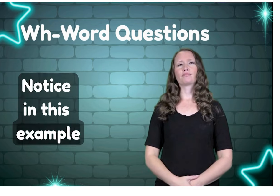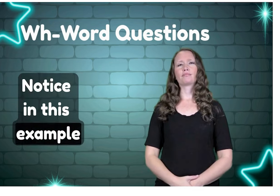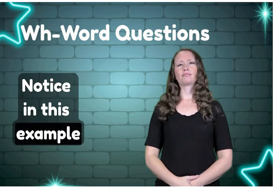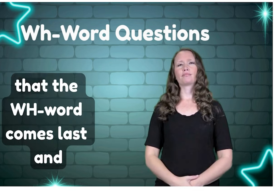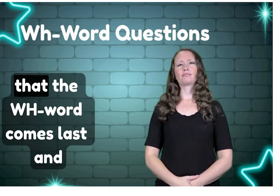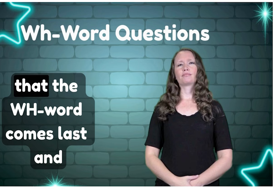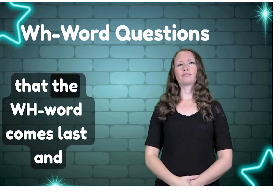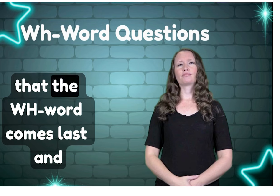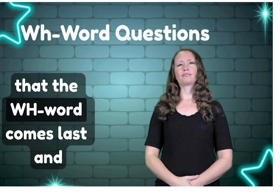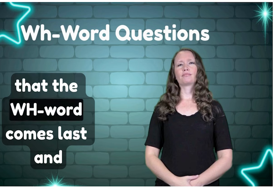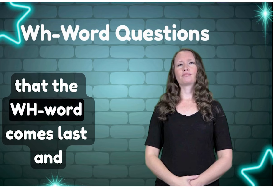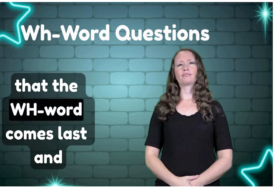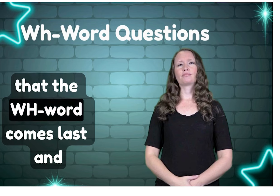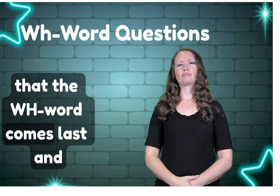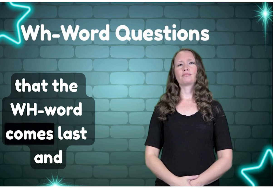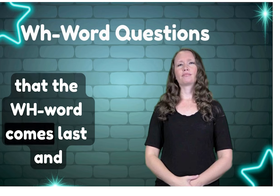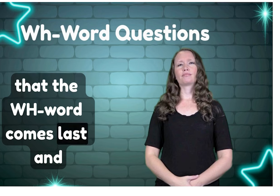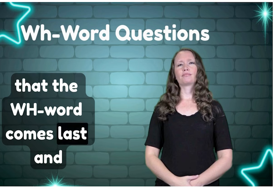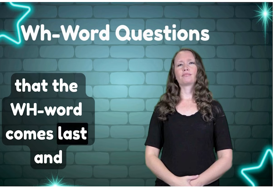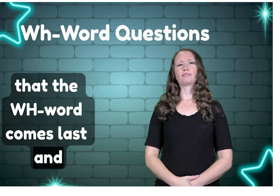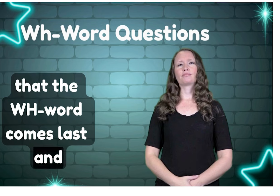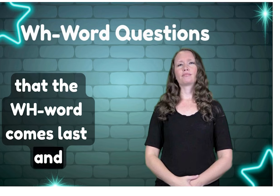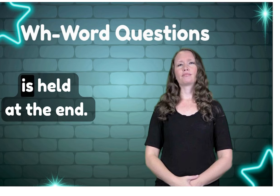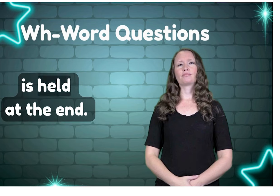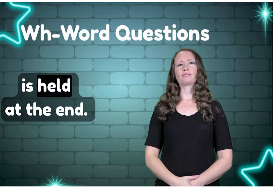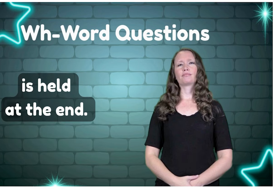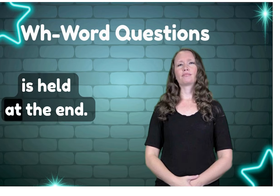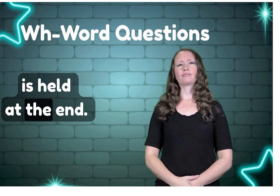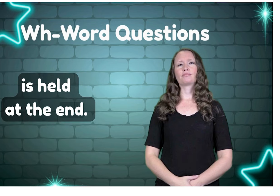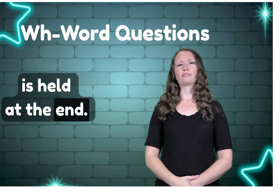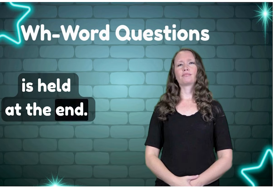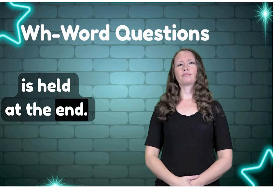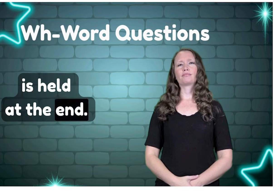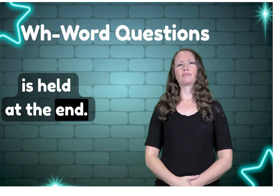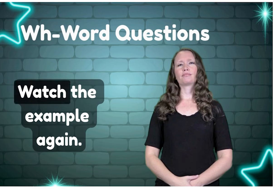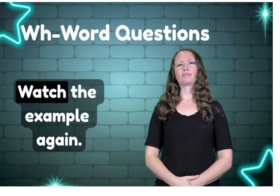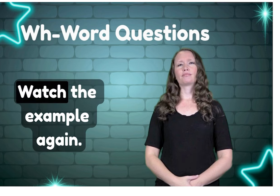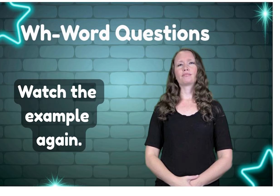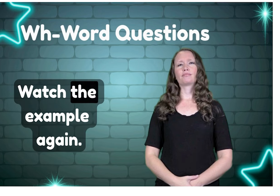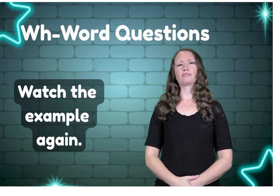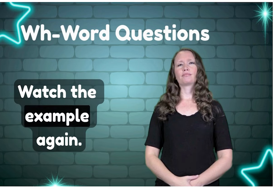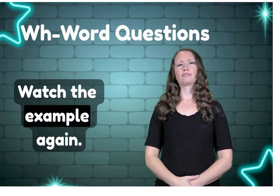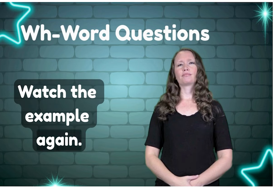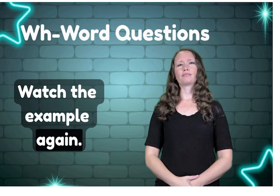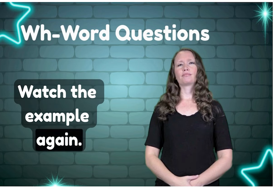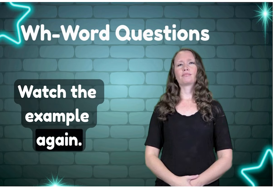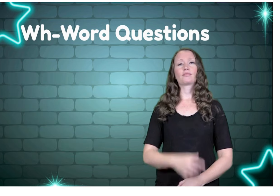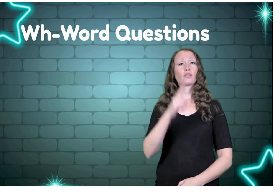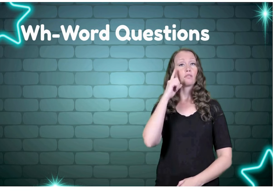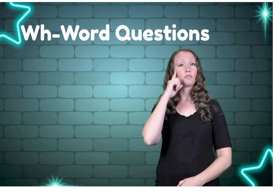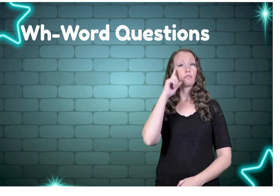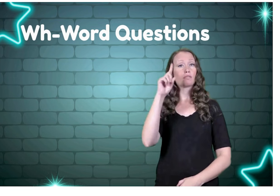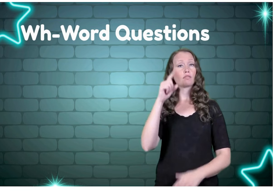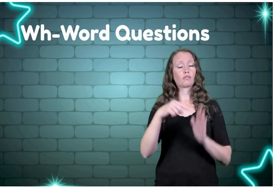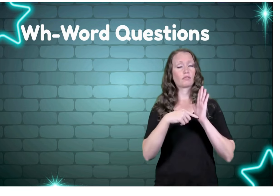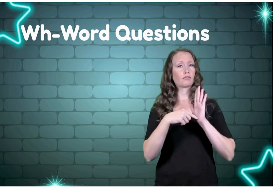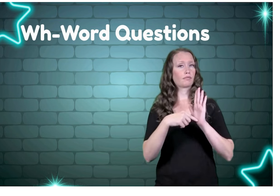Notice in this example that the WH word comes last and is held at the end. Watch the example